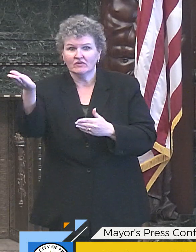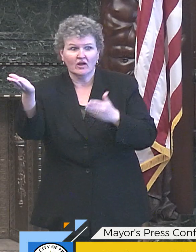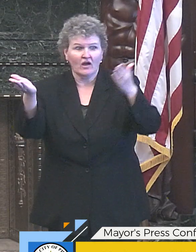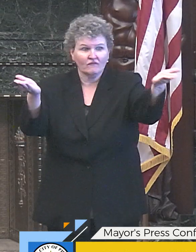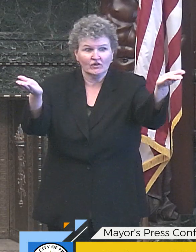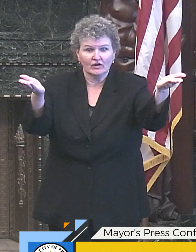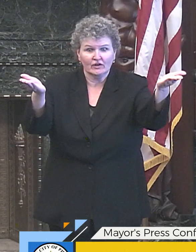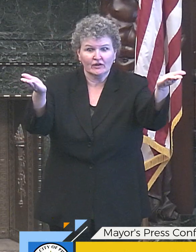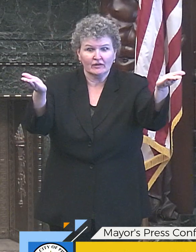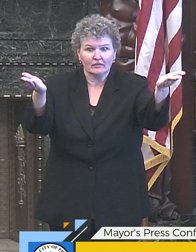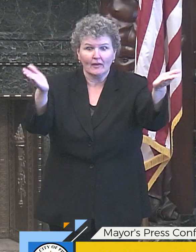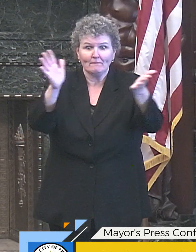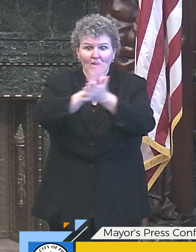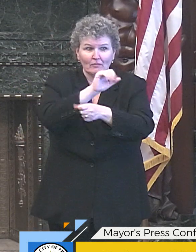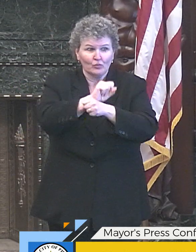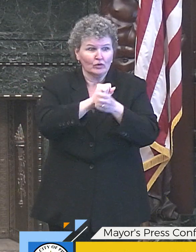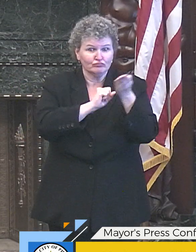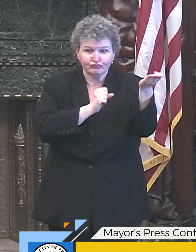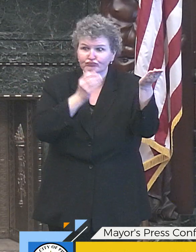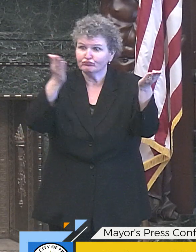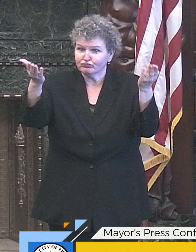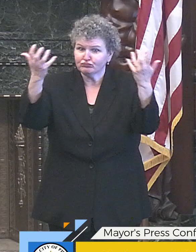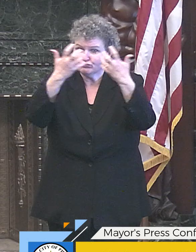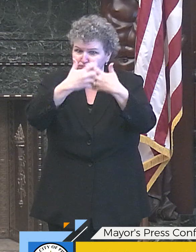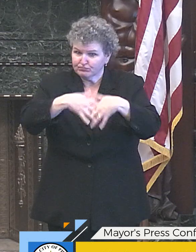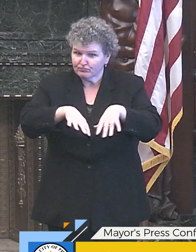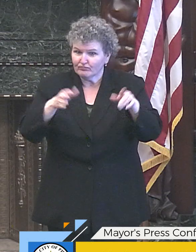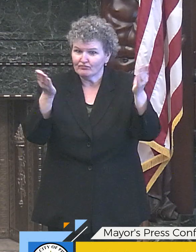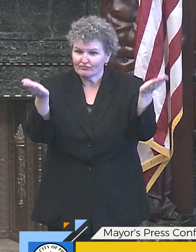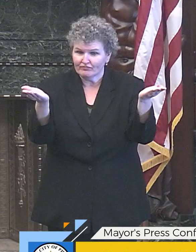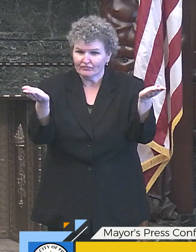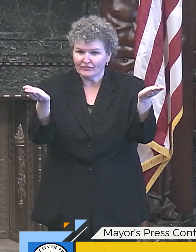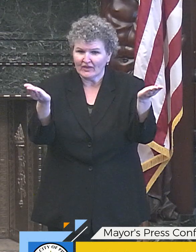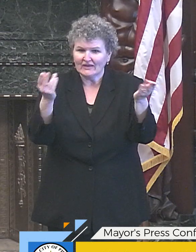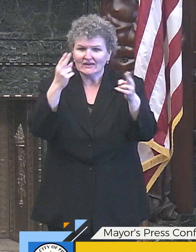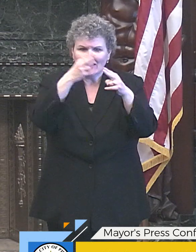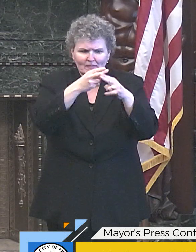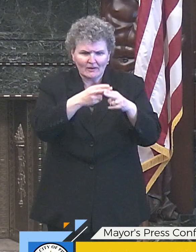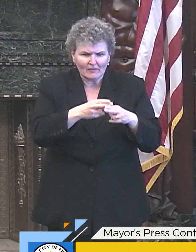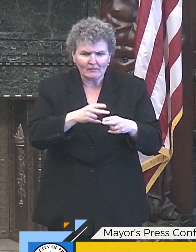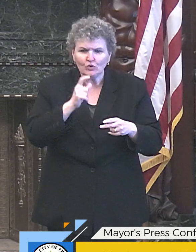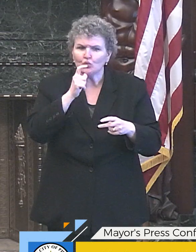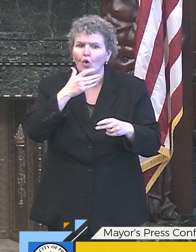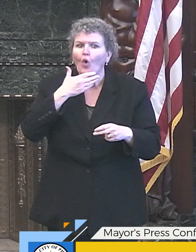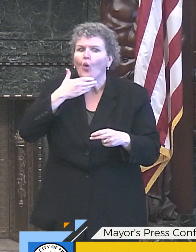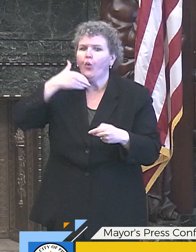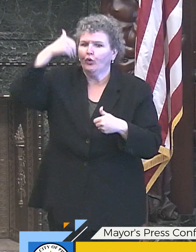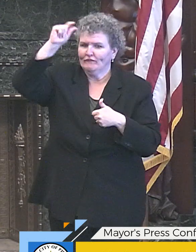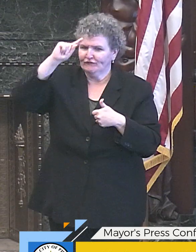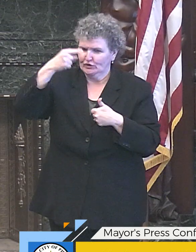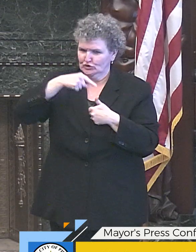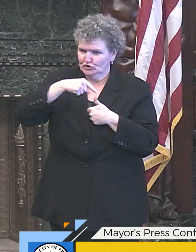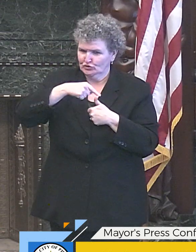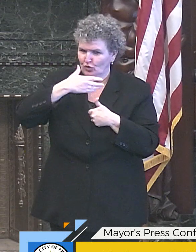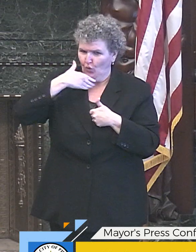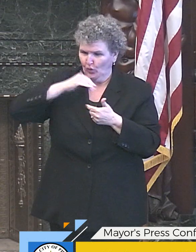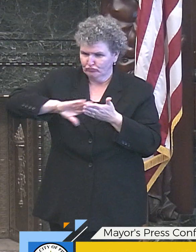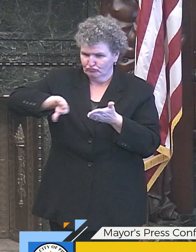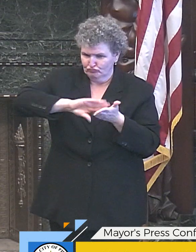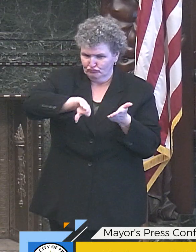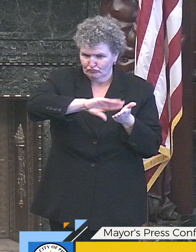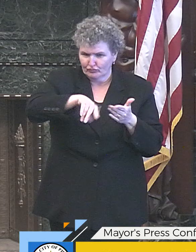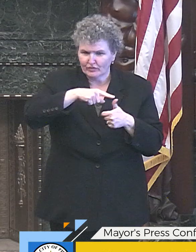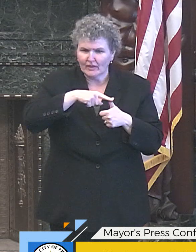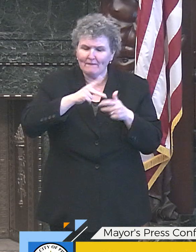petitions, including people, a list of names of folks who are older or may have underlying